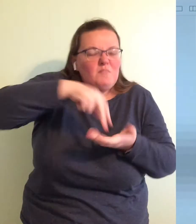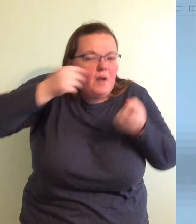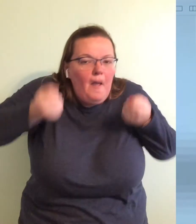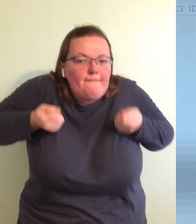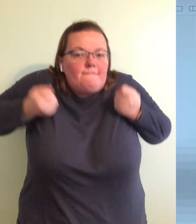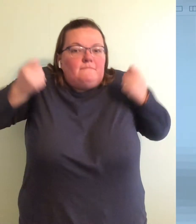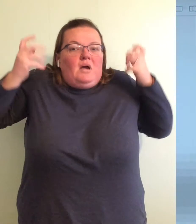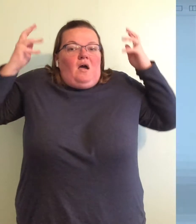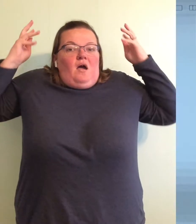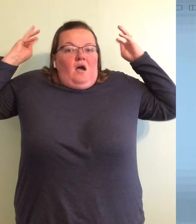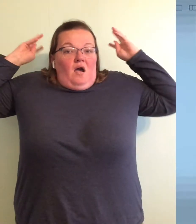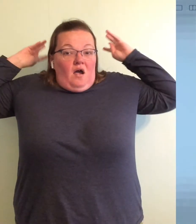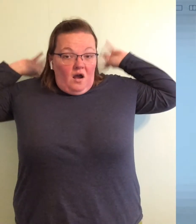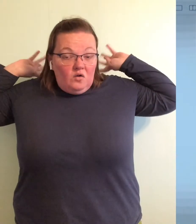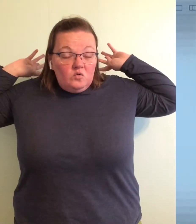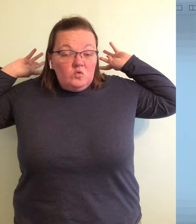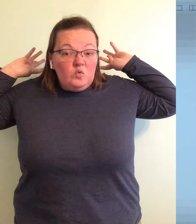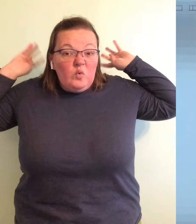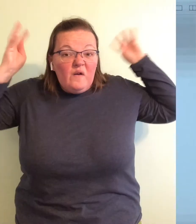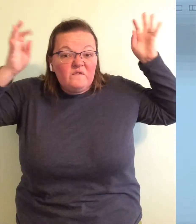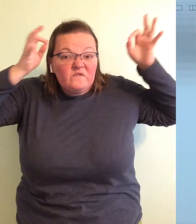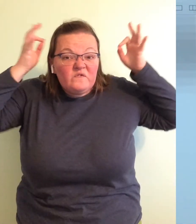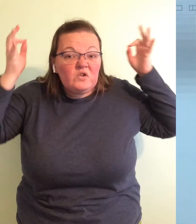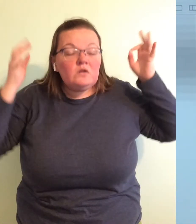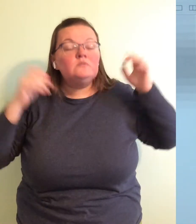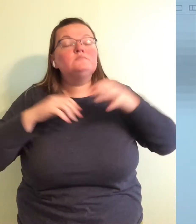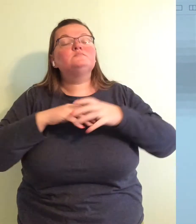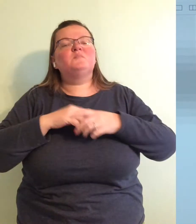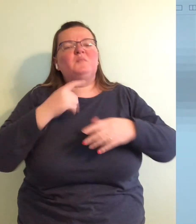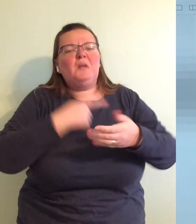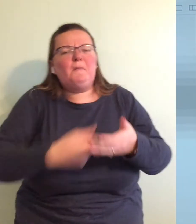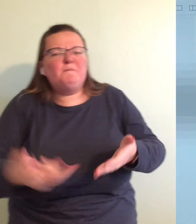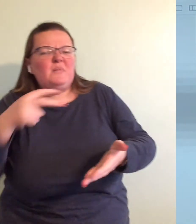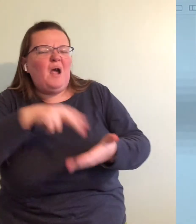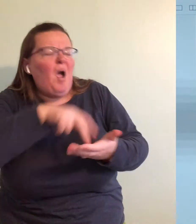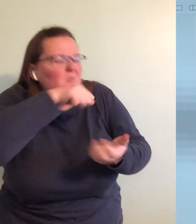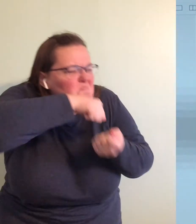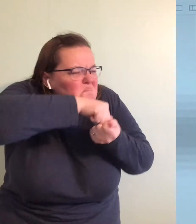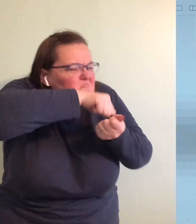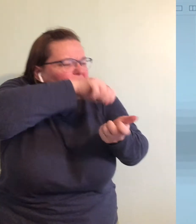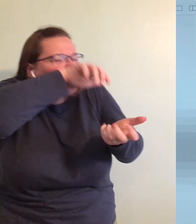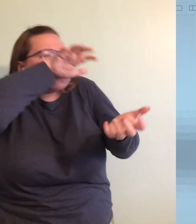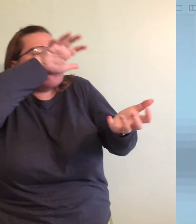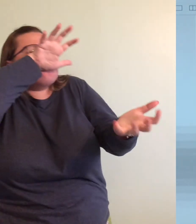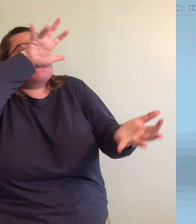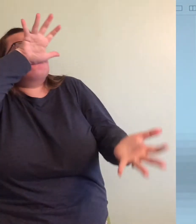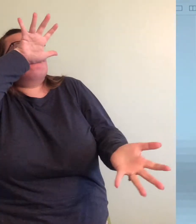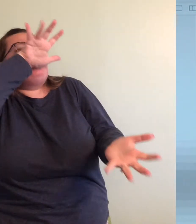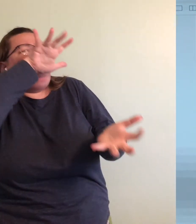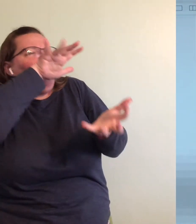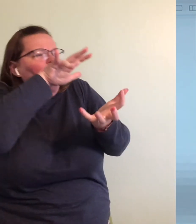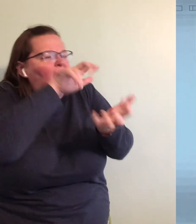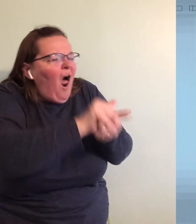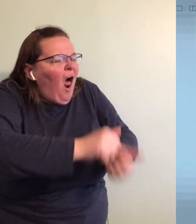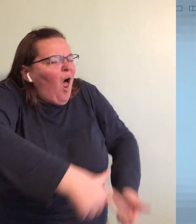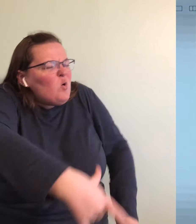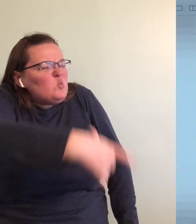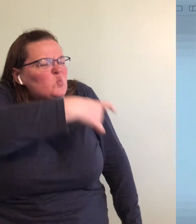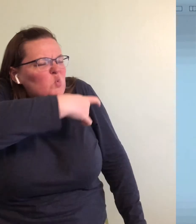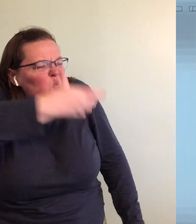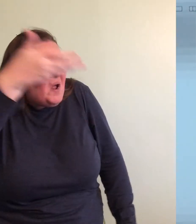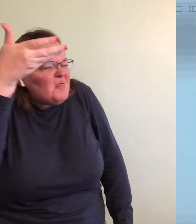hair bristling along its back, opened a giant red mouth, and said in a growling